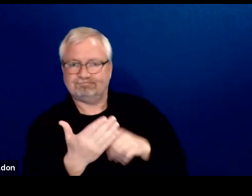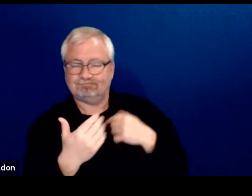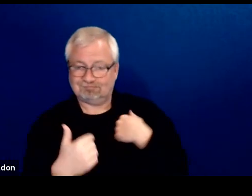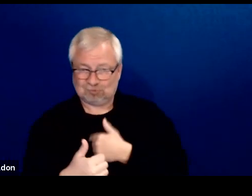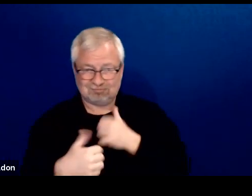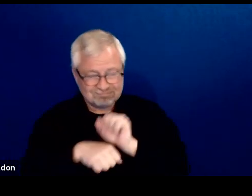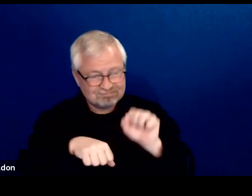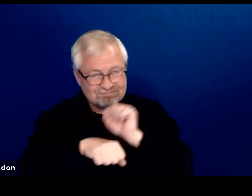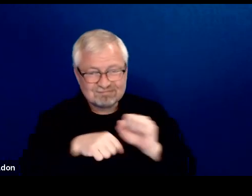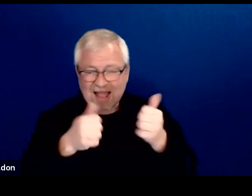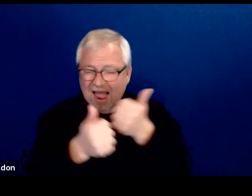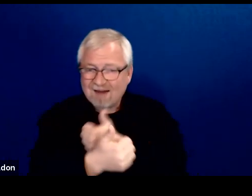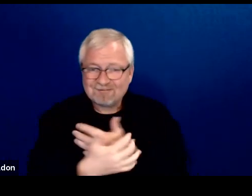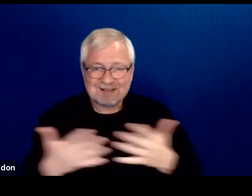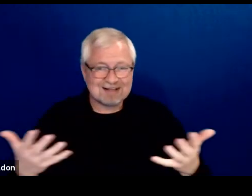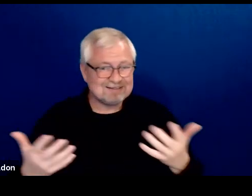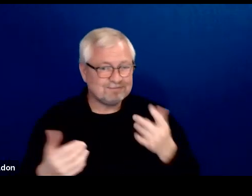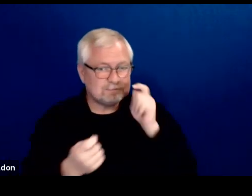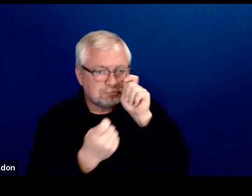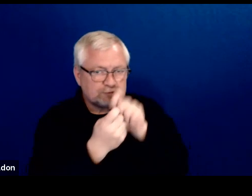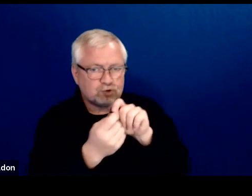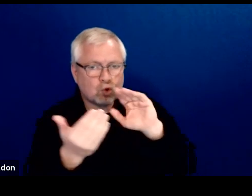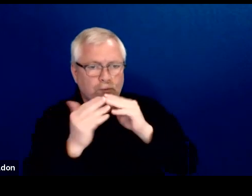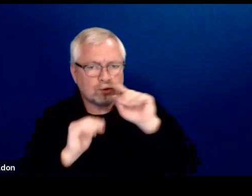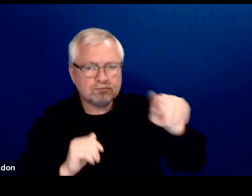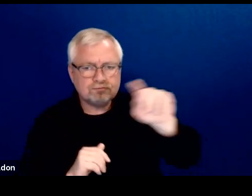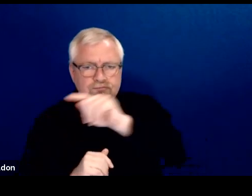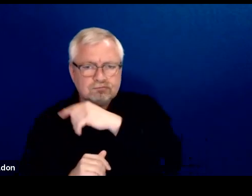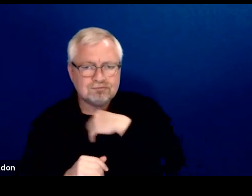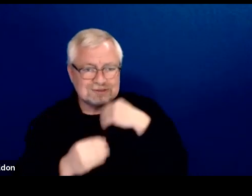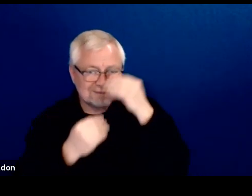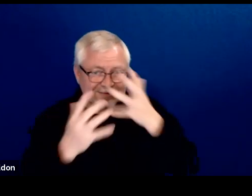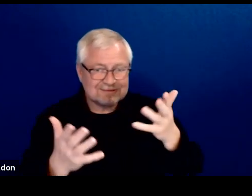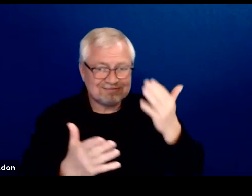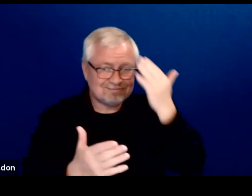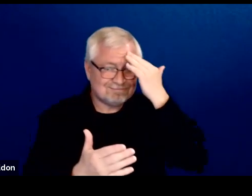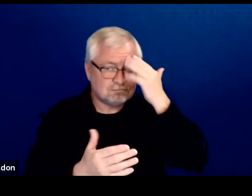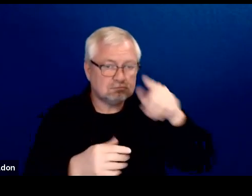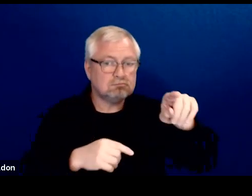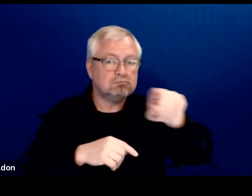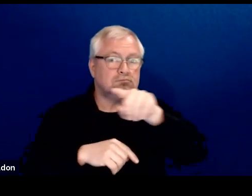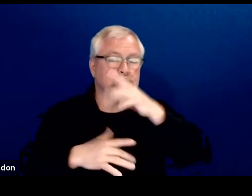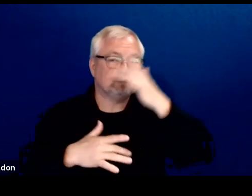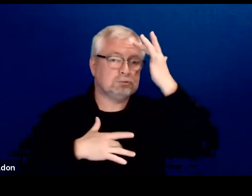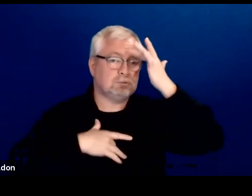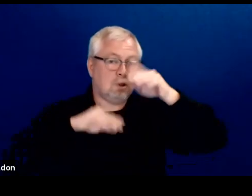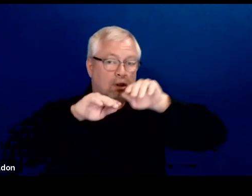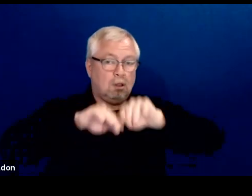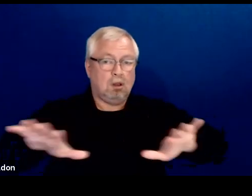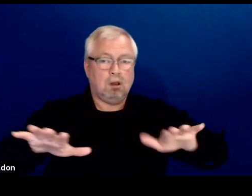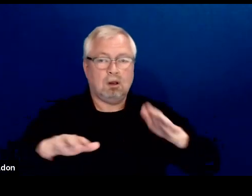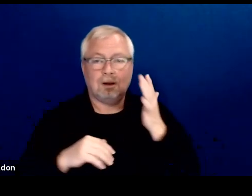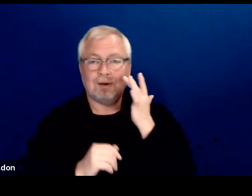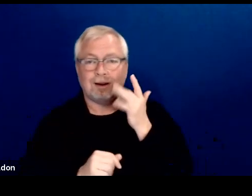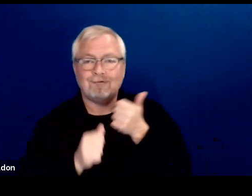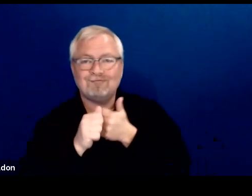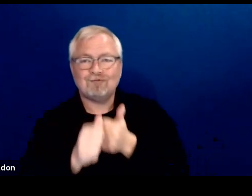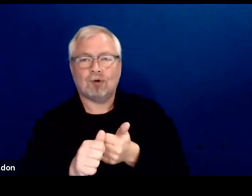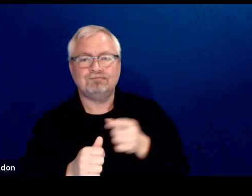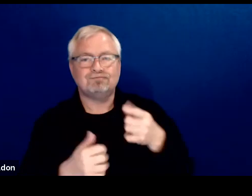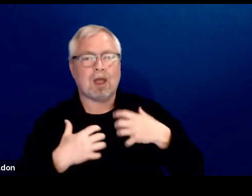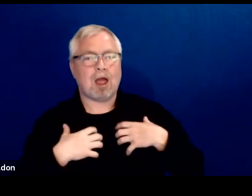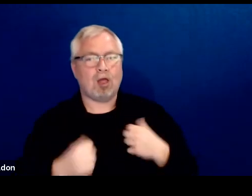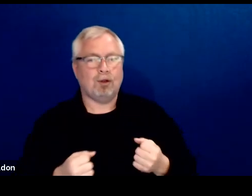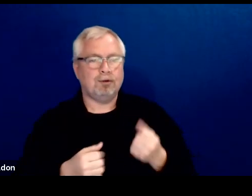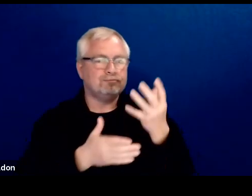know are going to face a higher burden of this illness because of their existing health disparities with respect to many, many kinds of chronic